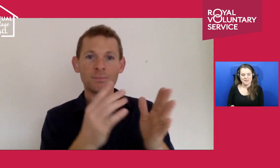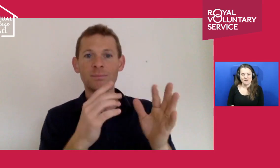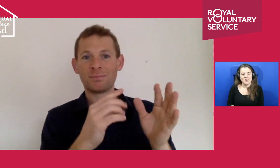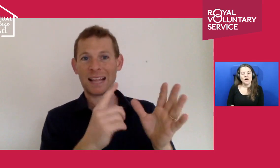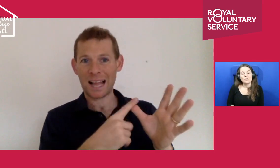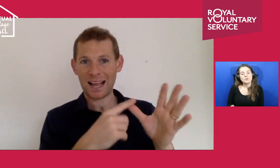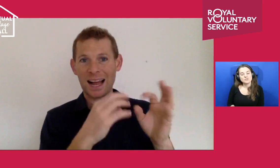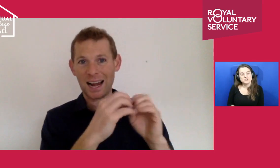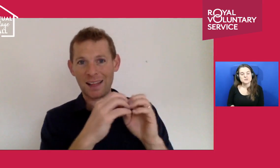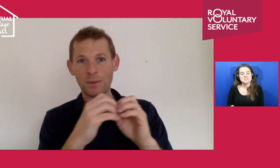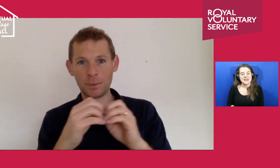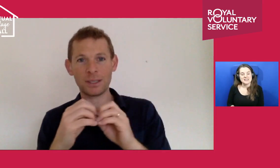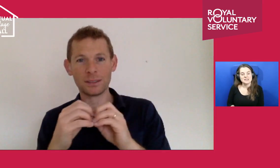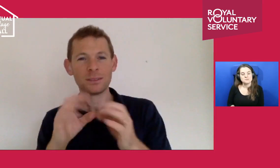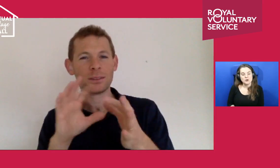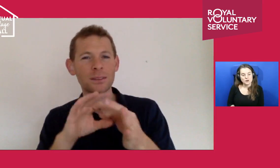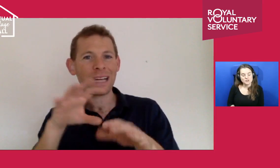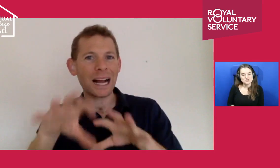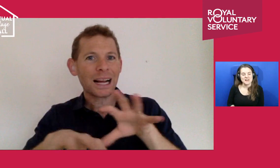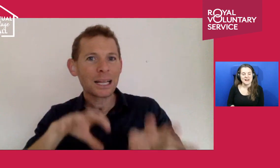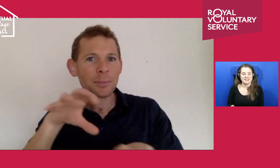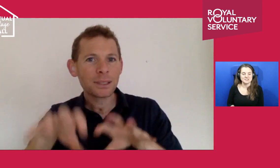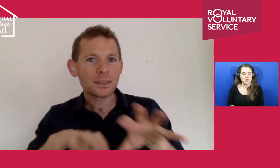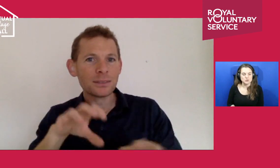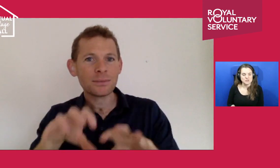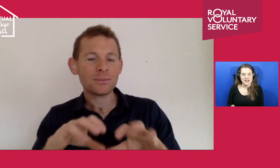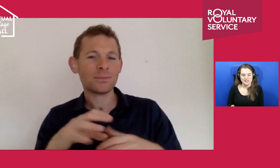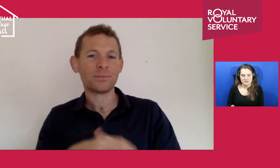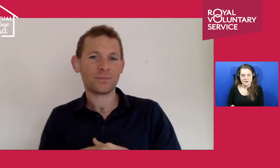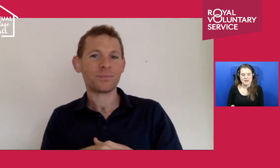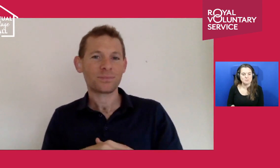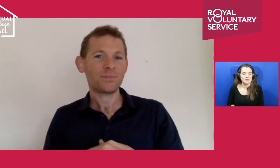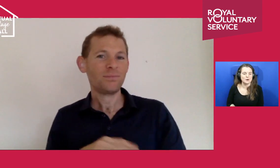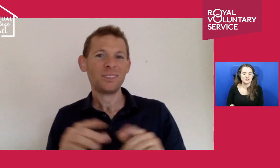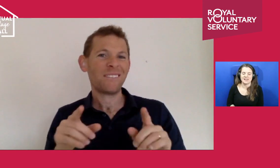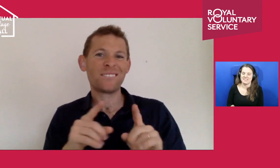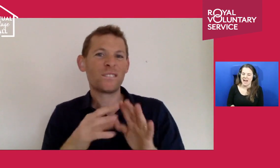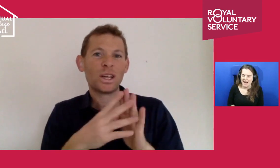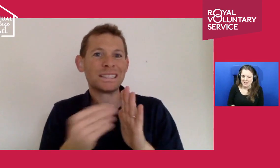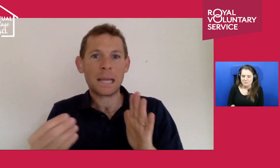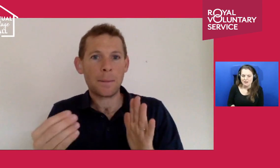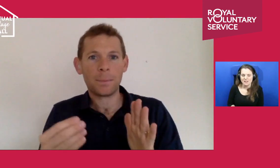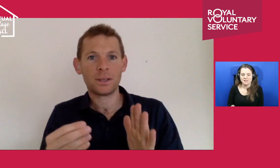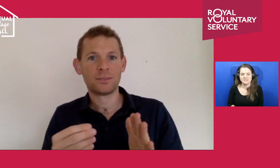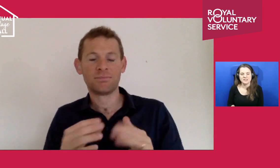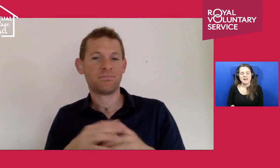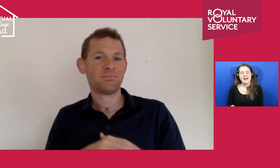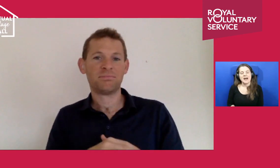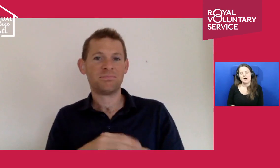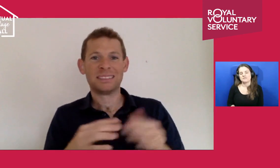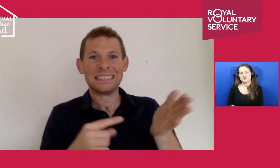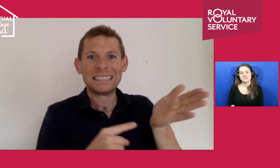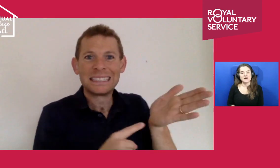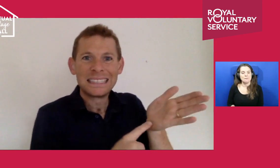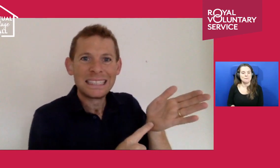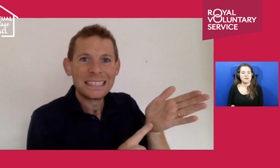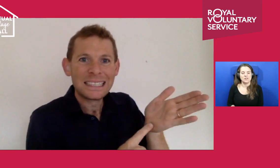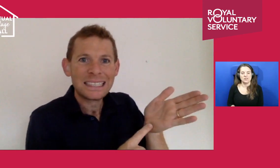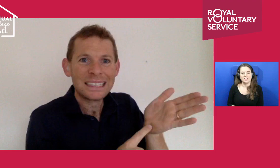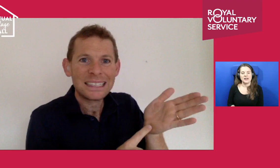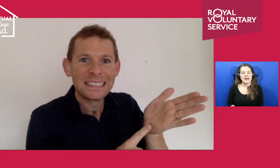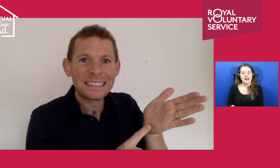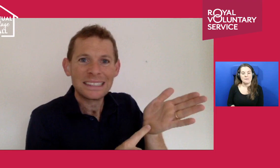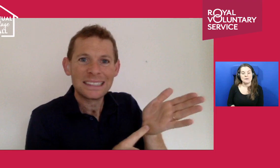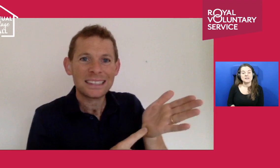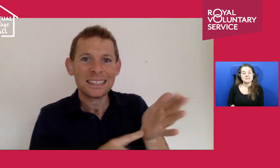him. We would also sign the books and go through the alphabet books and animals. For